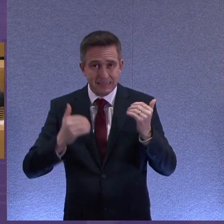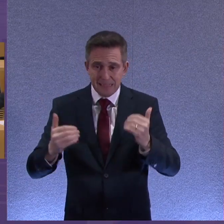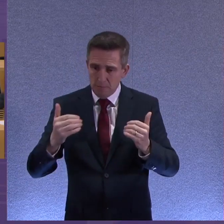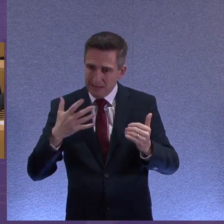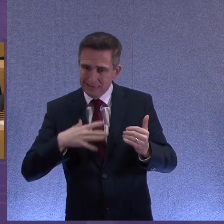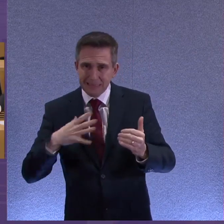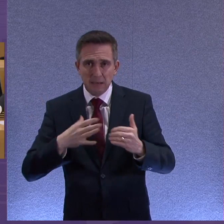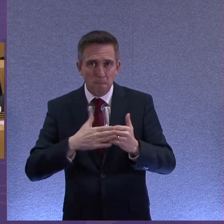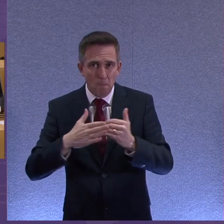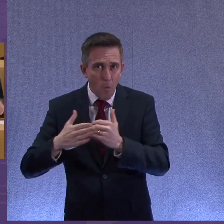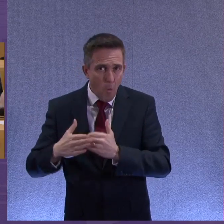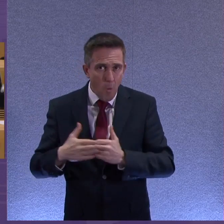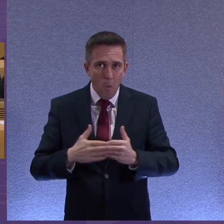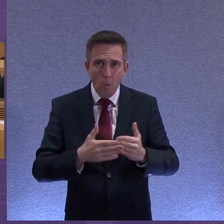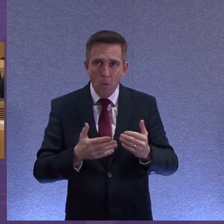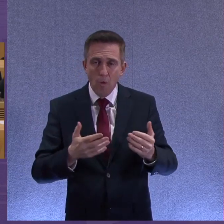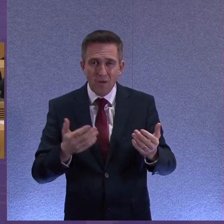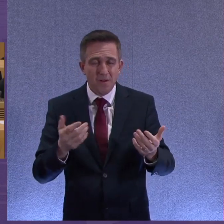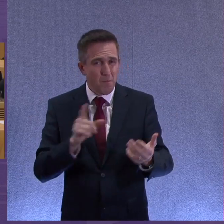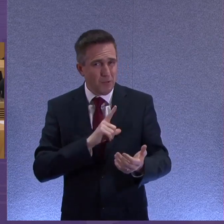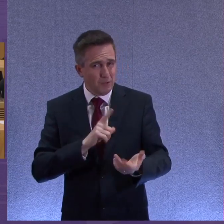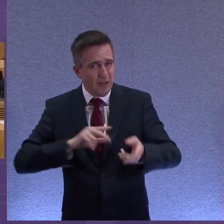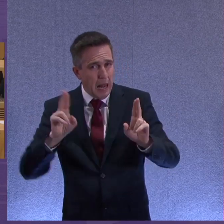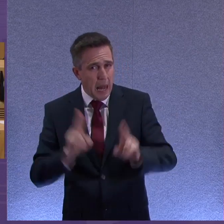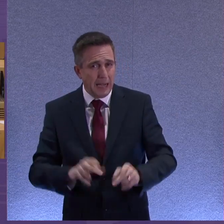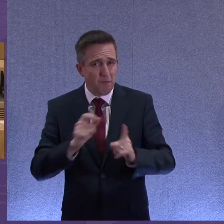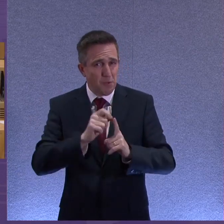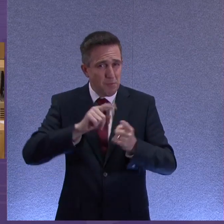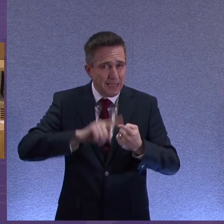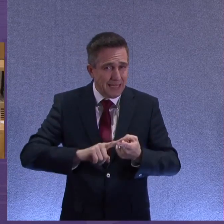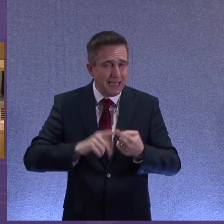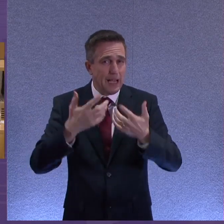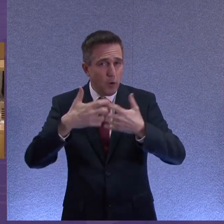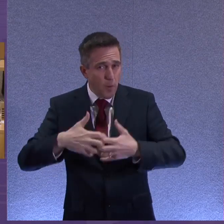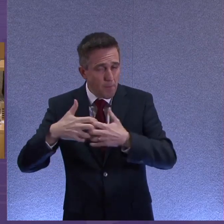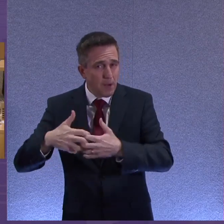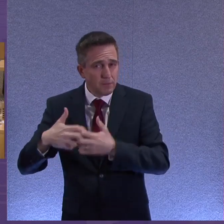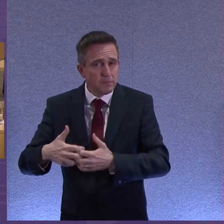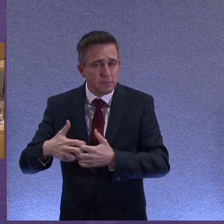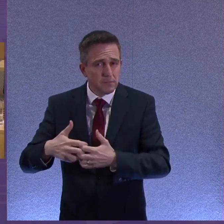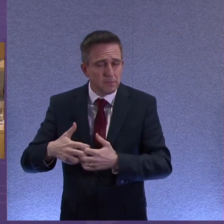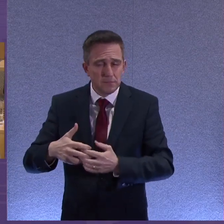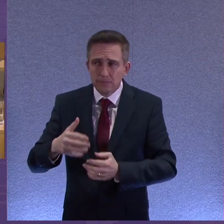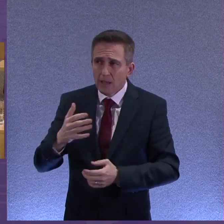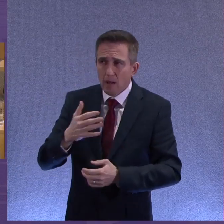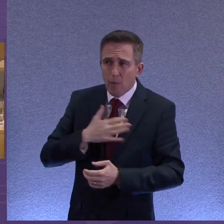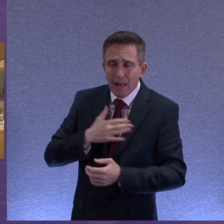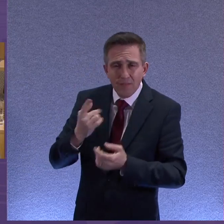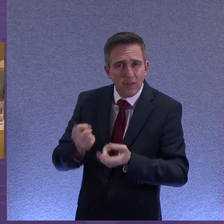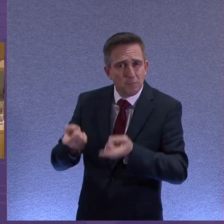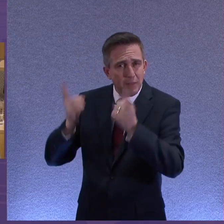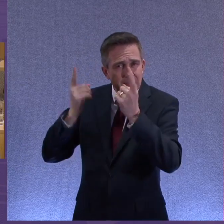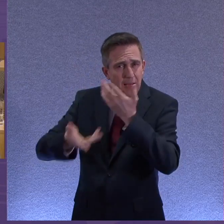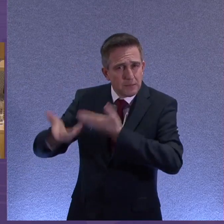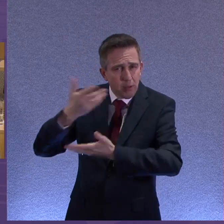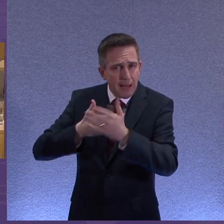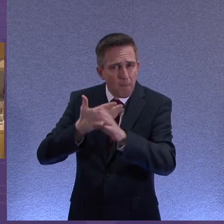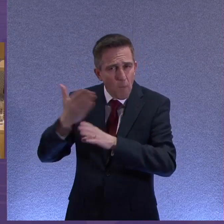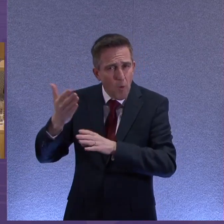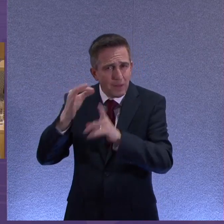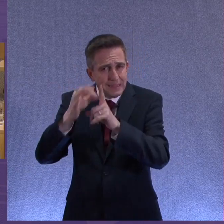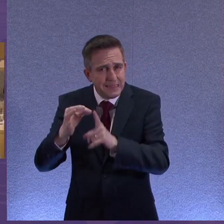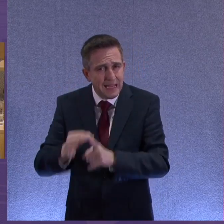nursing homes about the lack of PPE equipment. And I'd quite like to understand where the actual problem is. Is